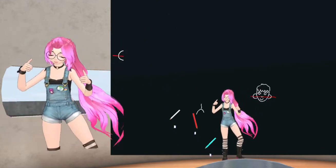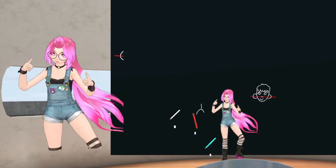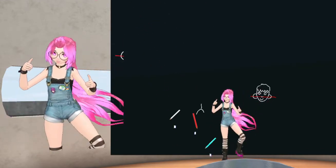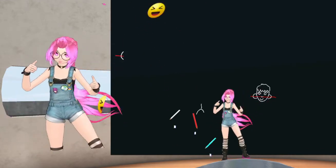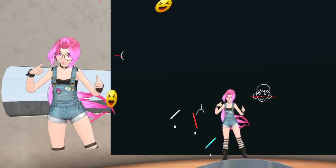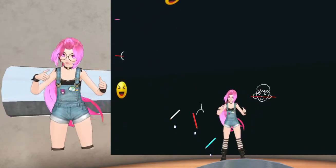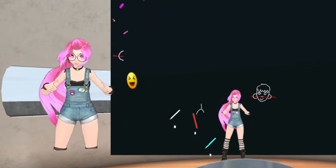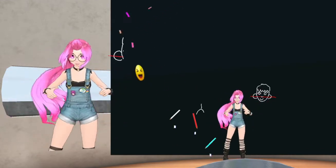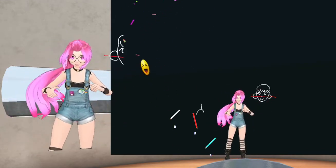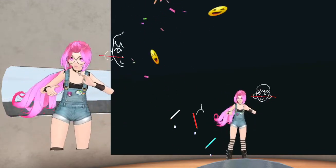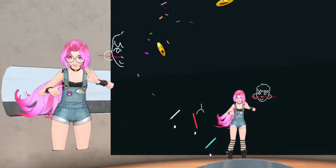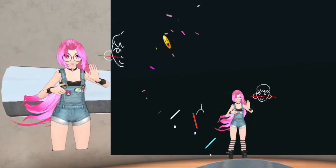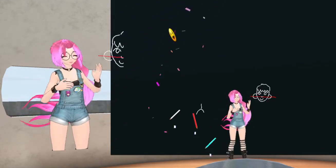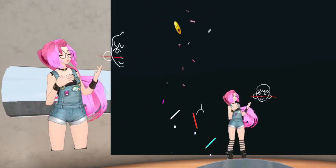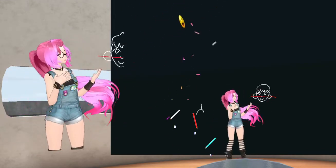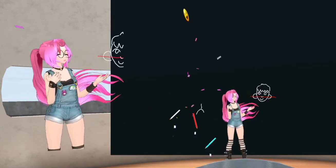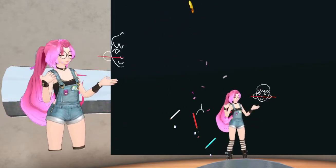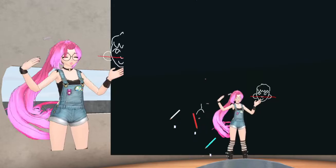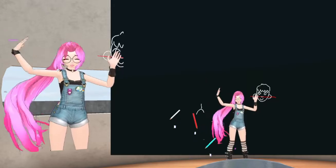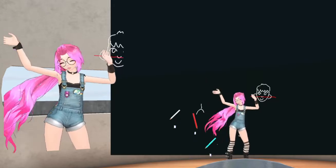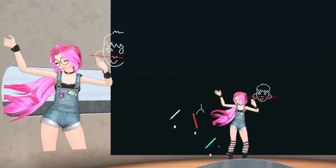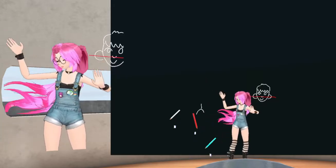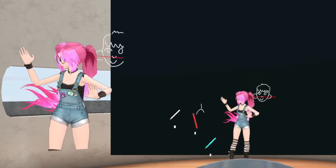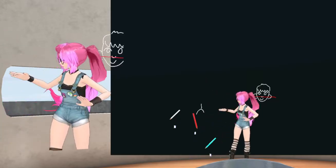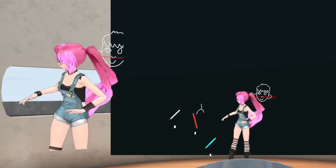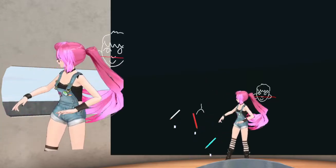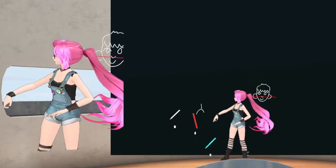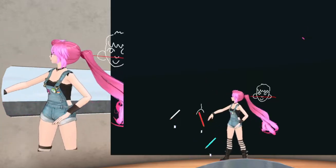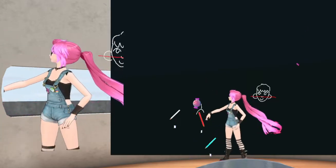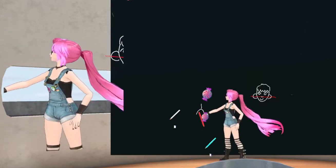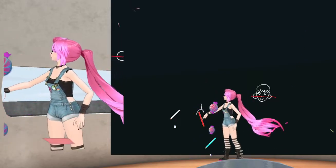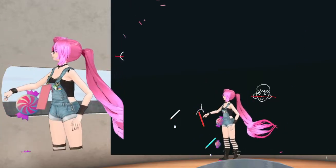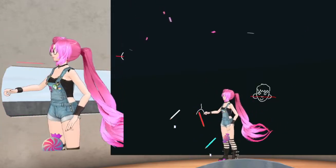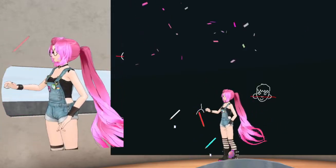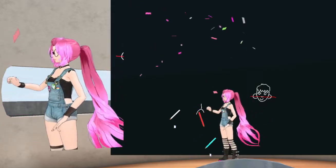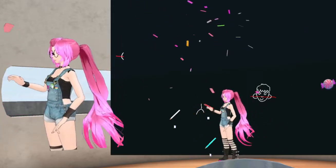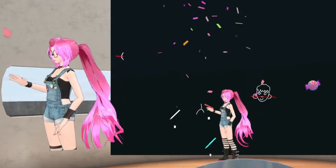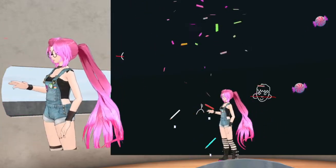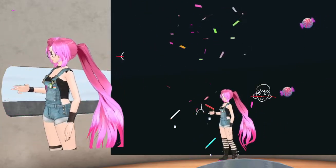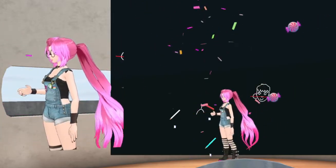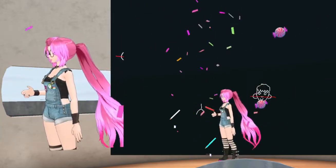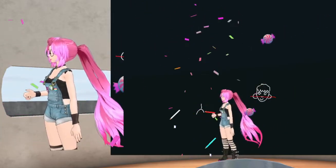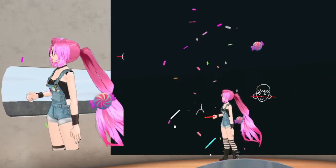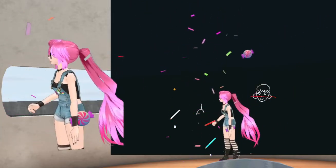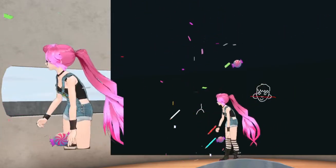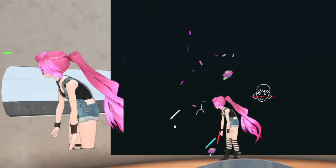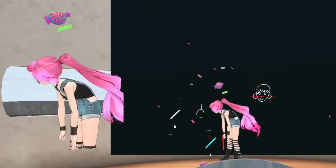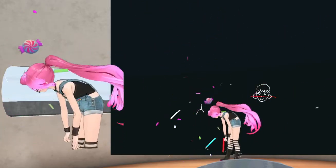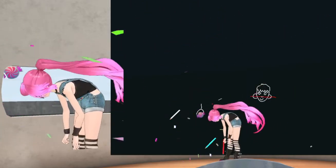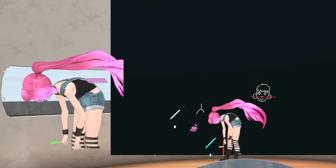Tech support! Okay, there we go. That was recorded. We're back! Did you try Helping turning it hands off and tech on support. again?